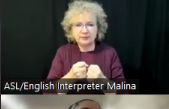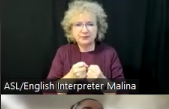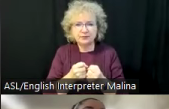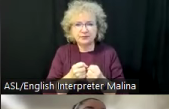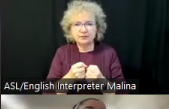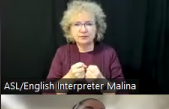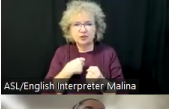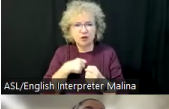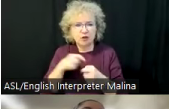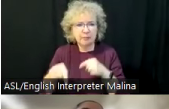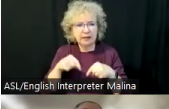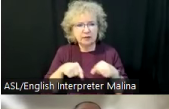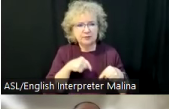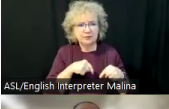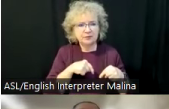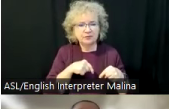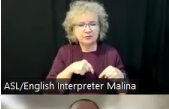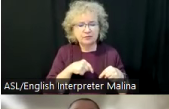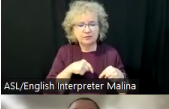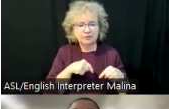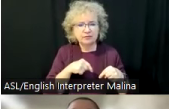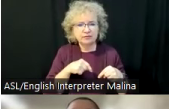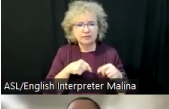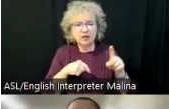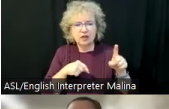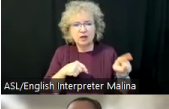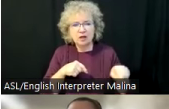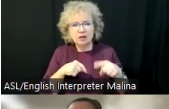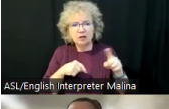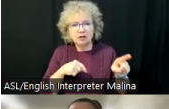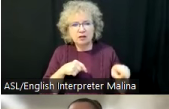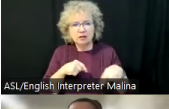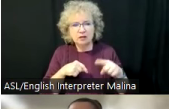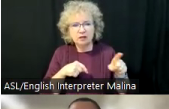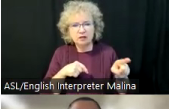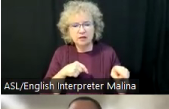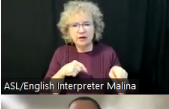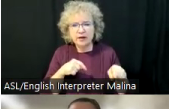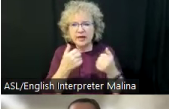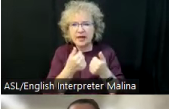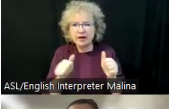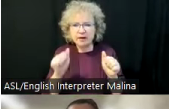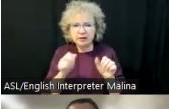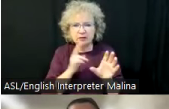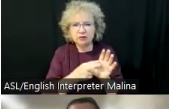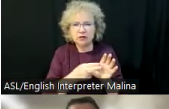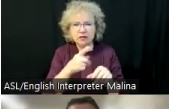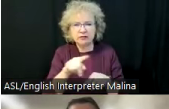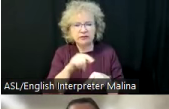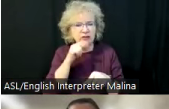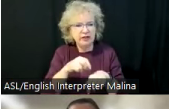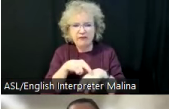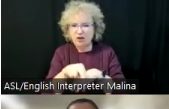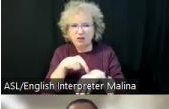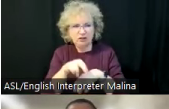Sorry, let me go back one. And those are are are anybody's able to join those without a referral.